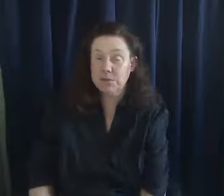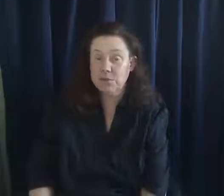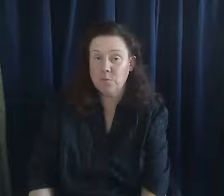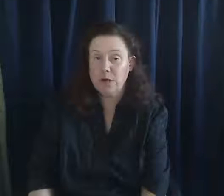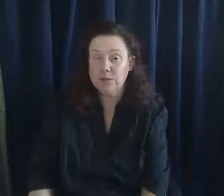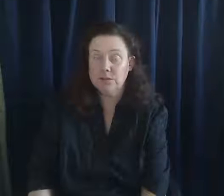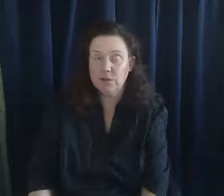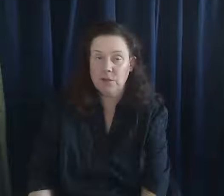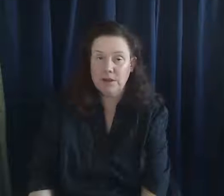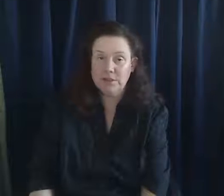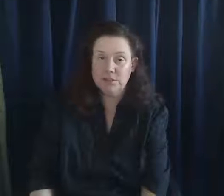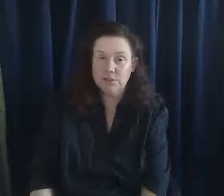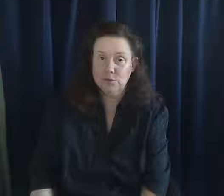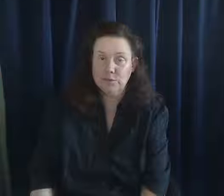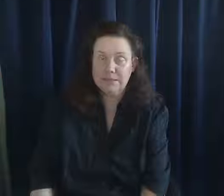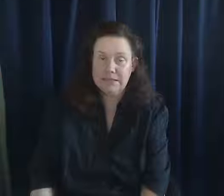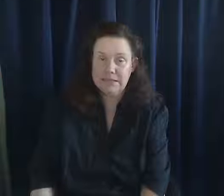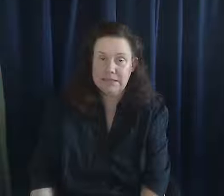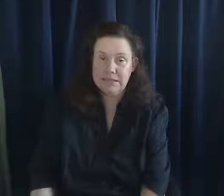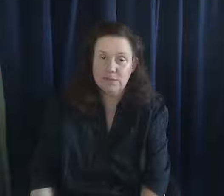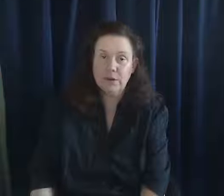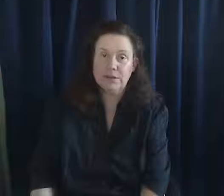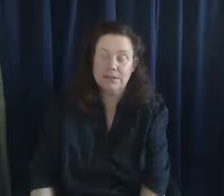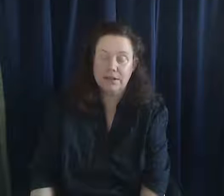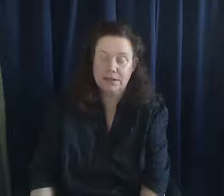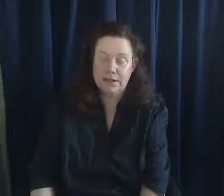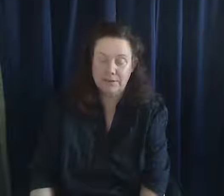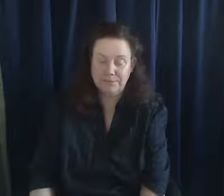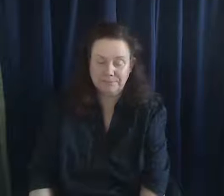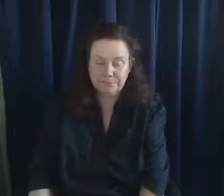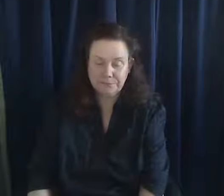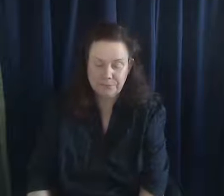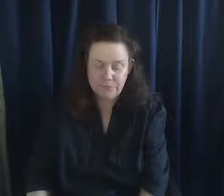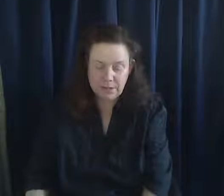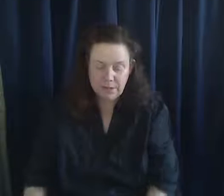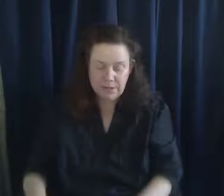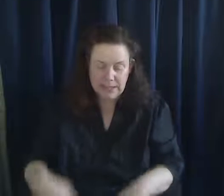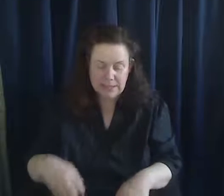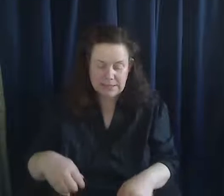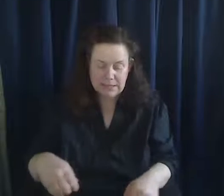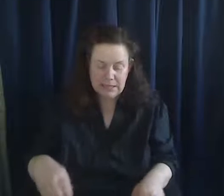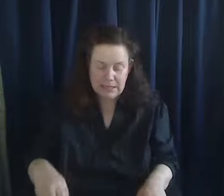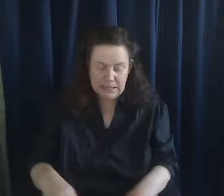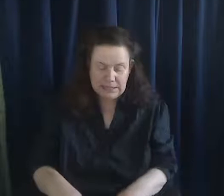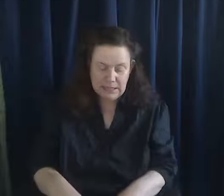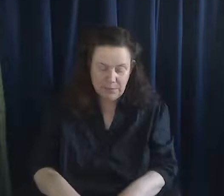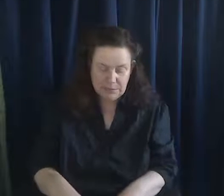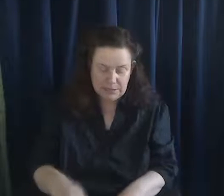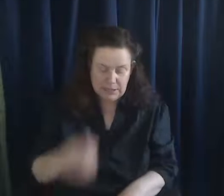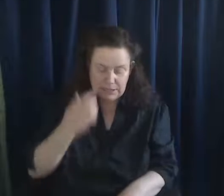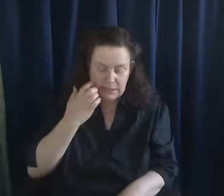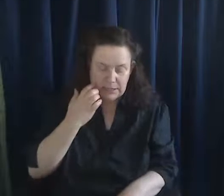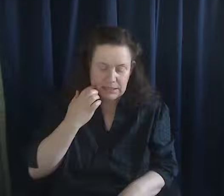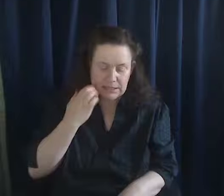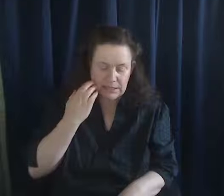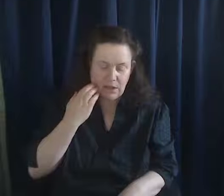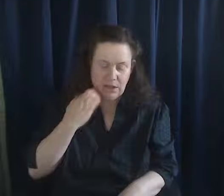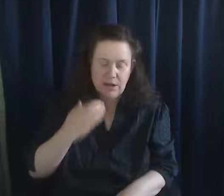which one your choir can do the easiest where it is all together. Okay, and time would heal all hearts.